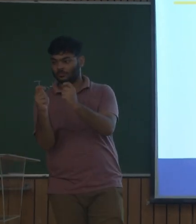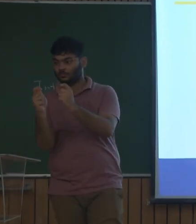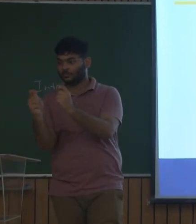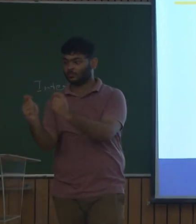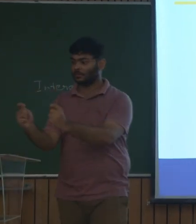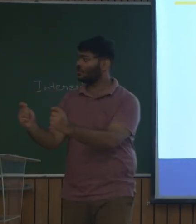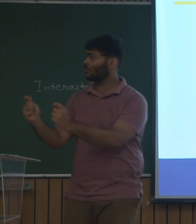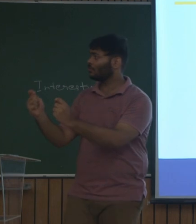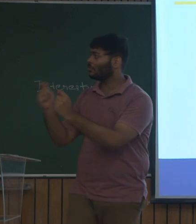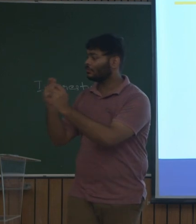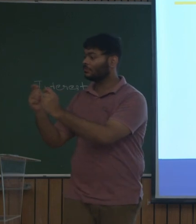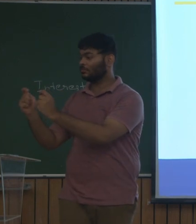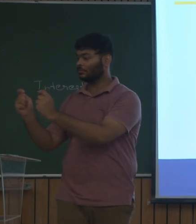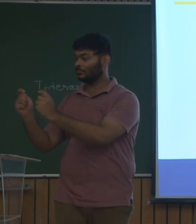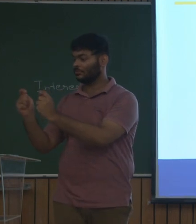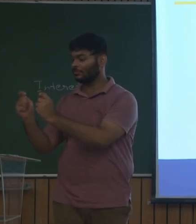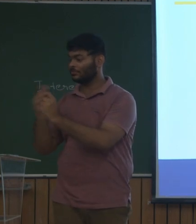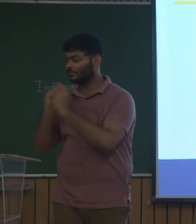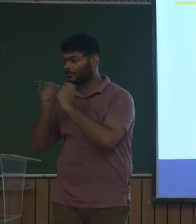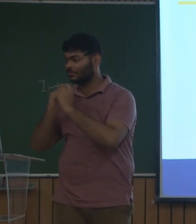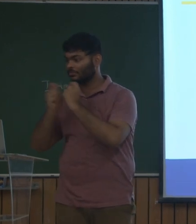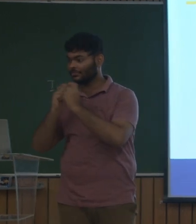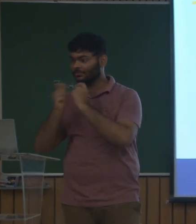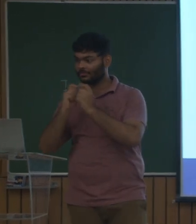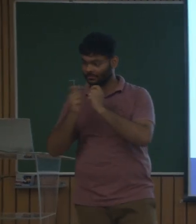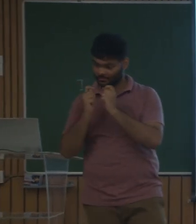ka. To, M.